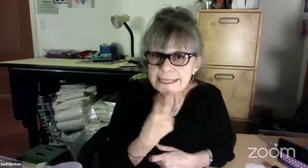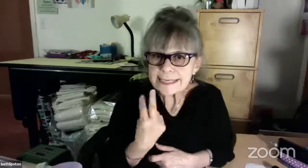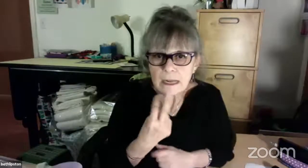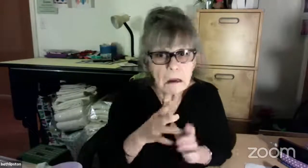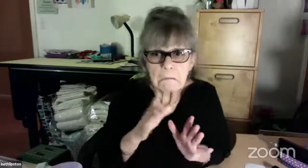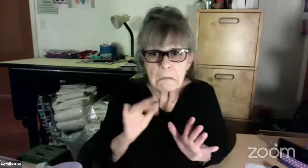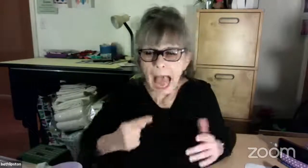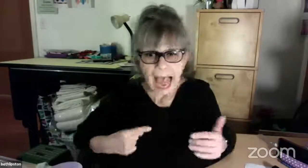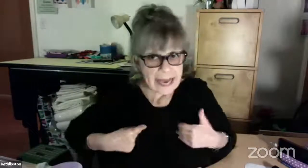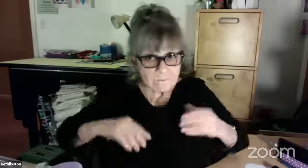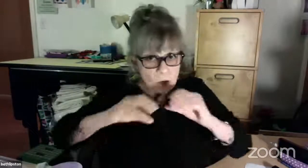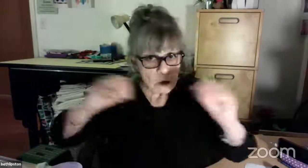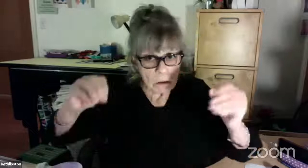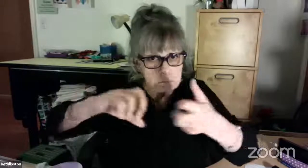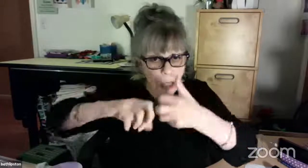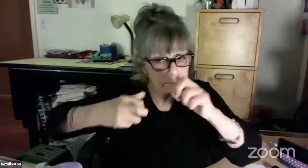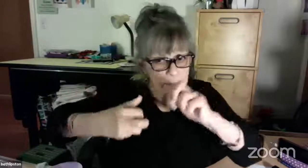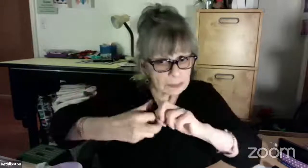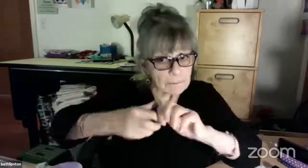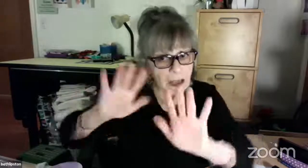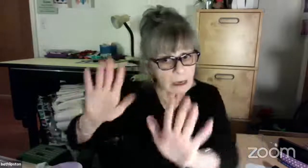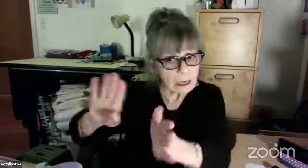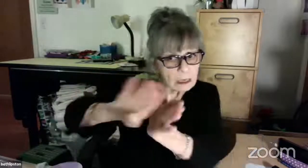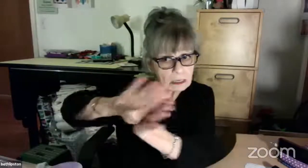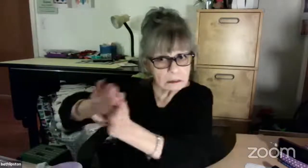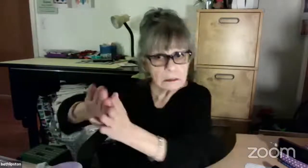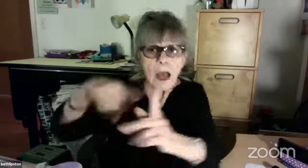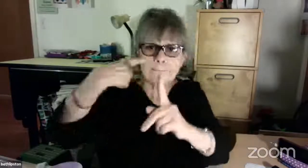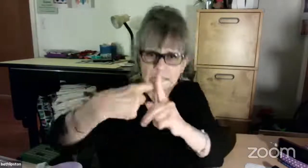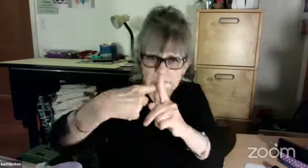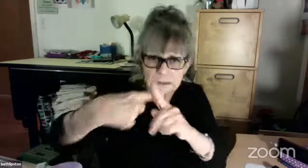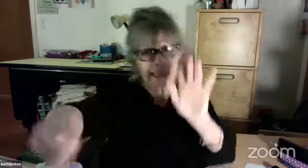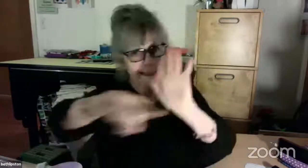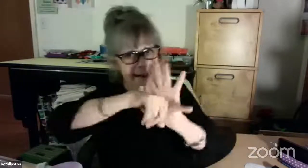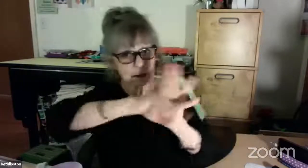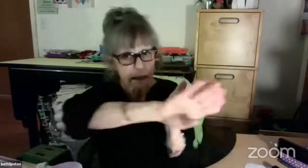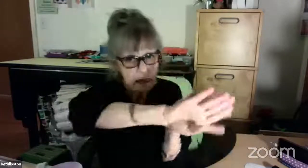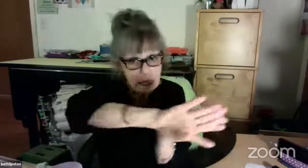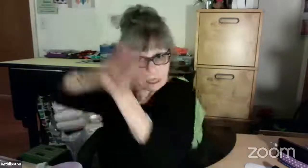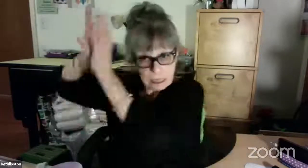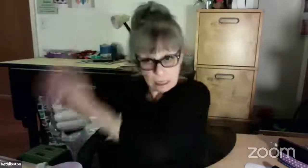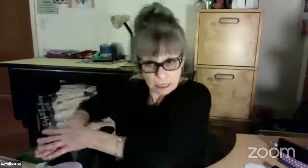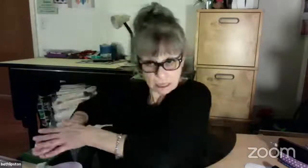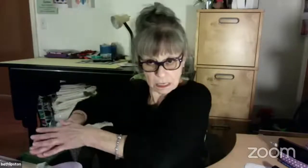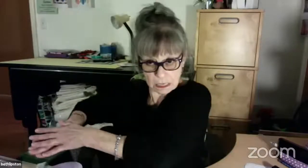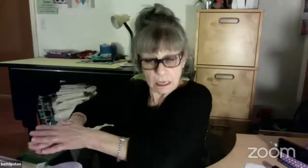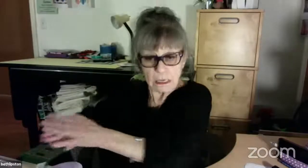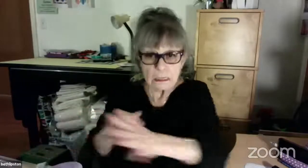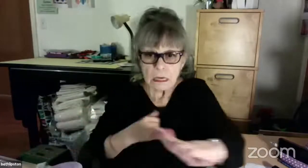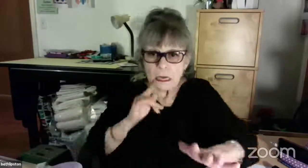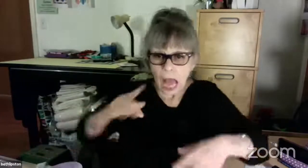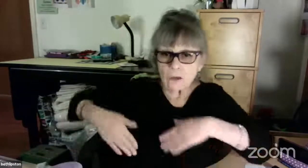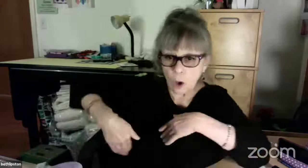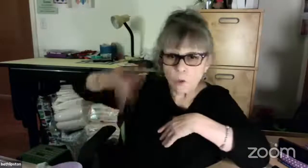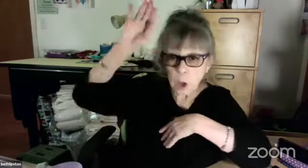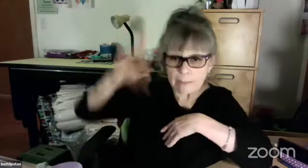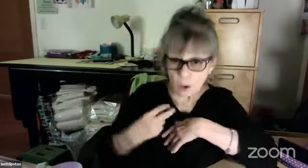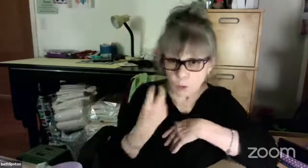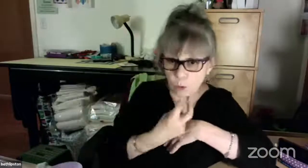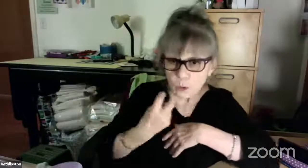lip reading. I don't have any problem with that. But I mean, it has its pros and cons. That's a separate conversation.